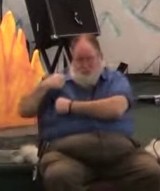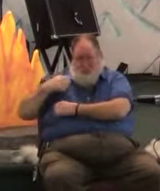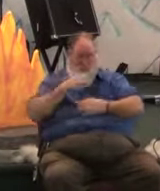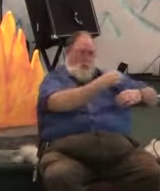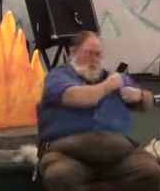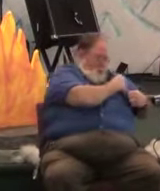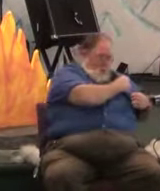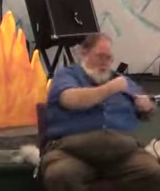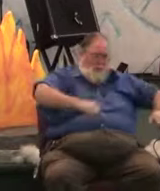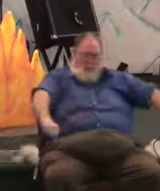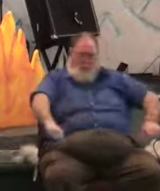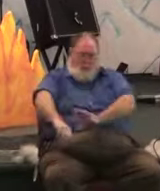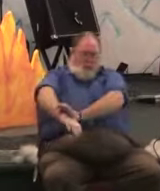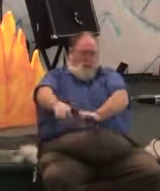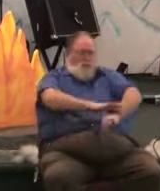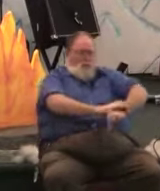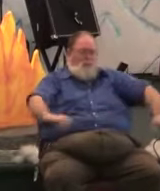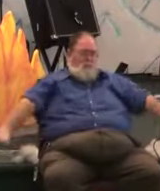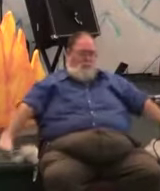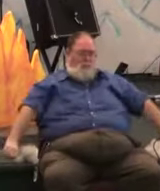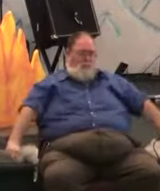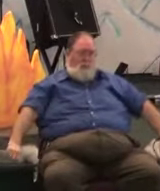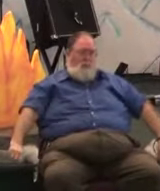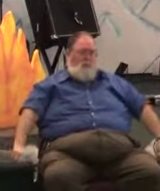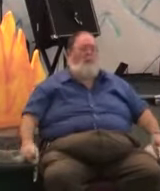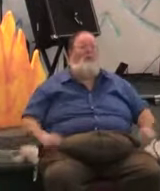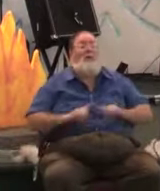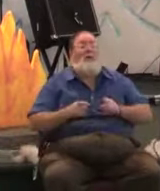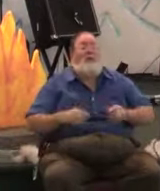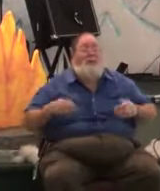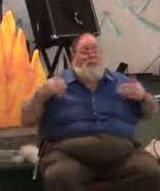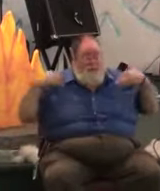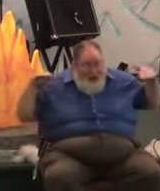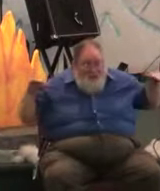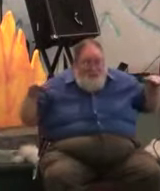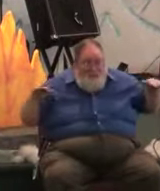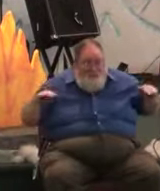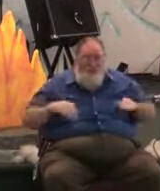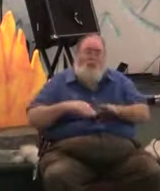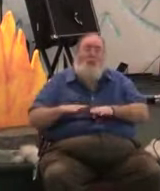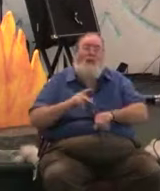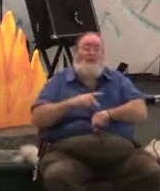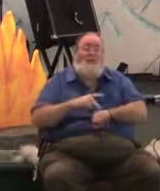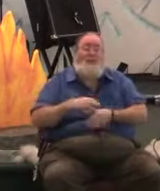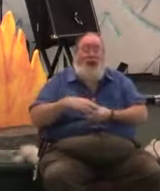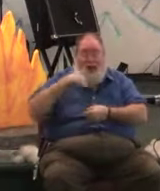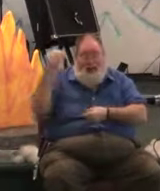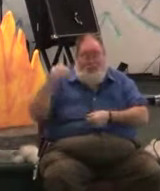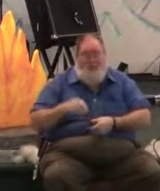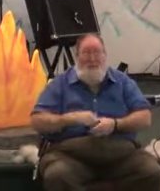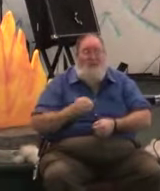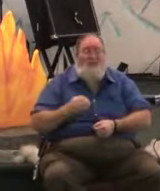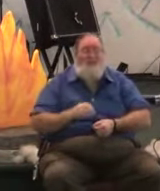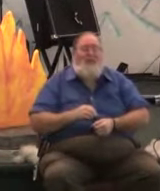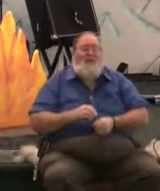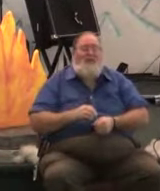everything, and the angel just walks him out of there like nothing. And they get to the main gate of the city, and it automatically